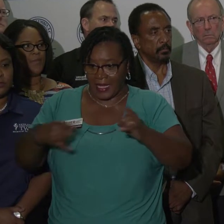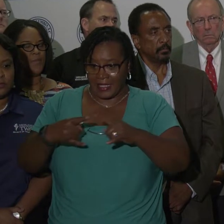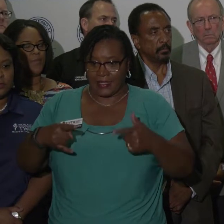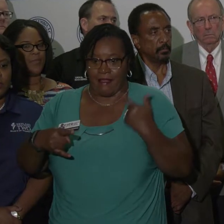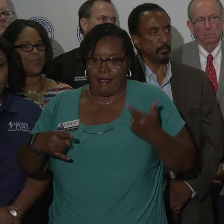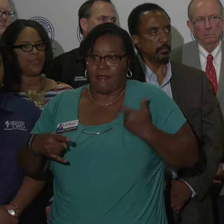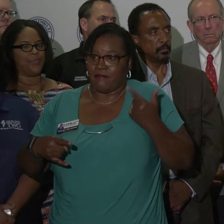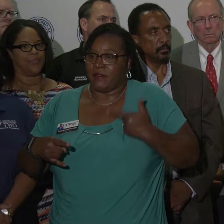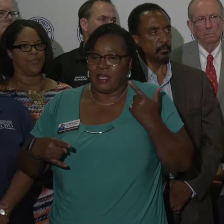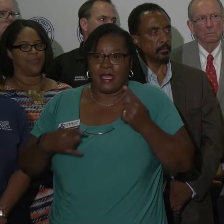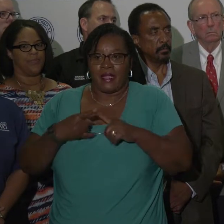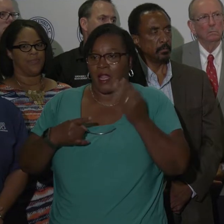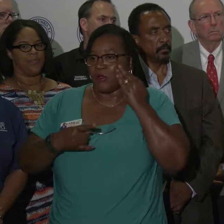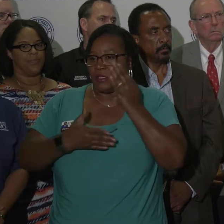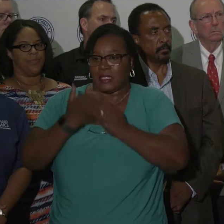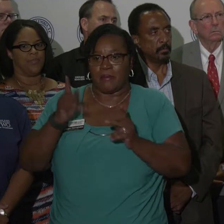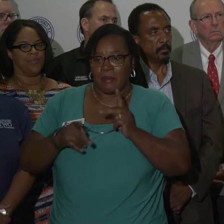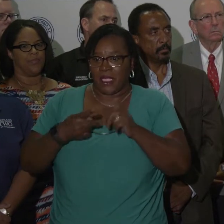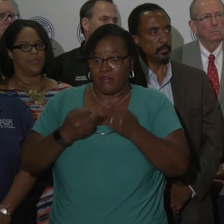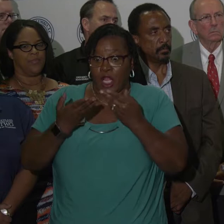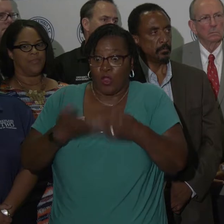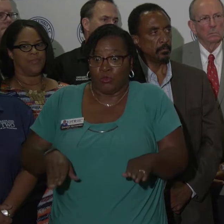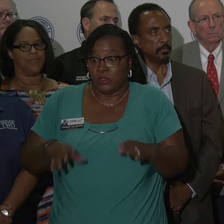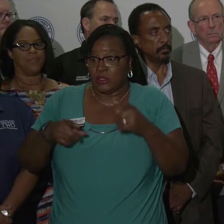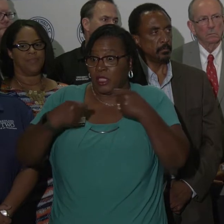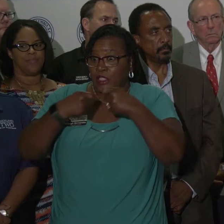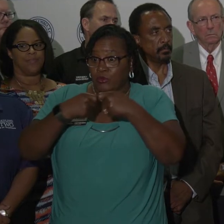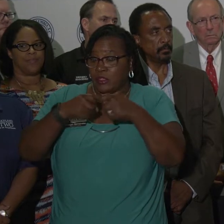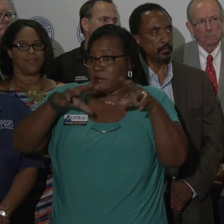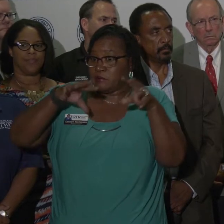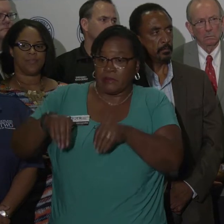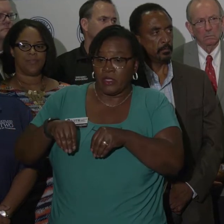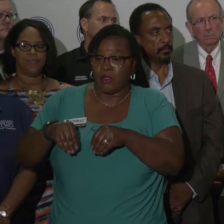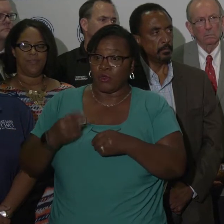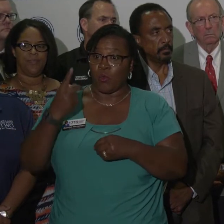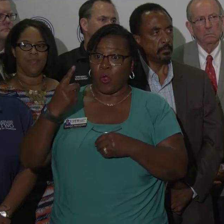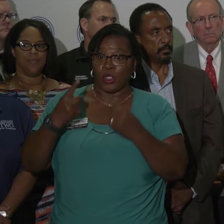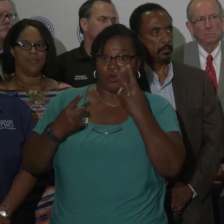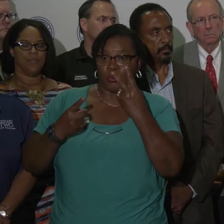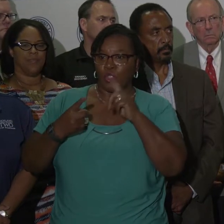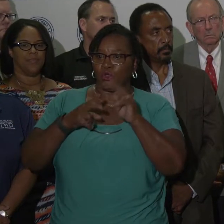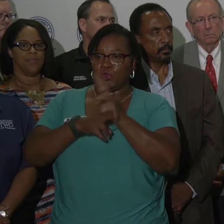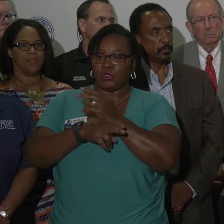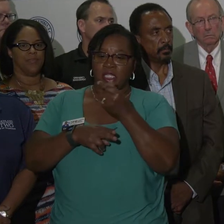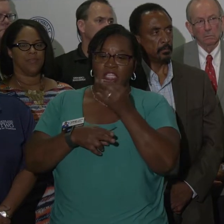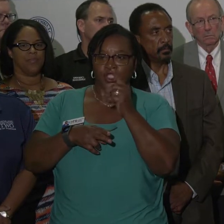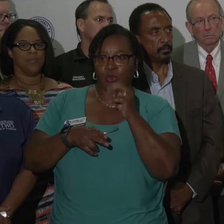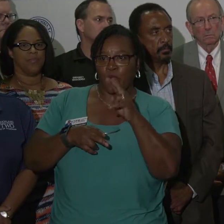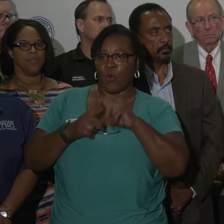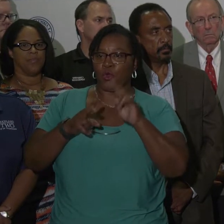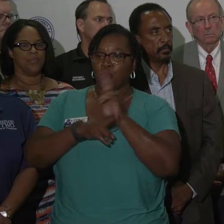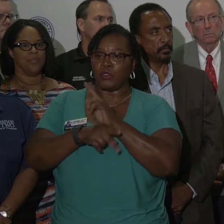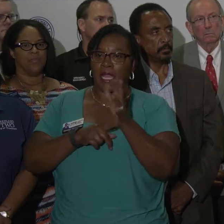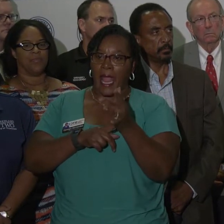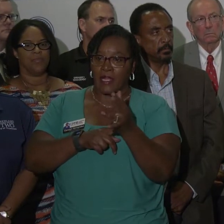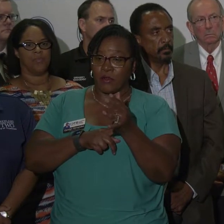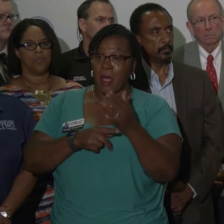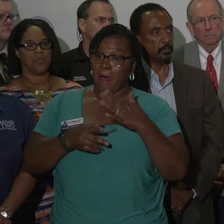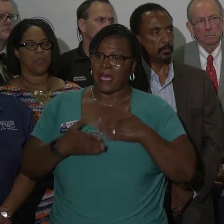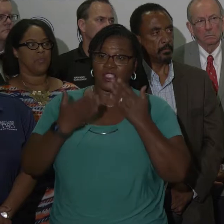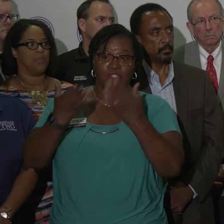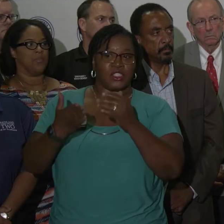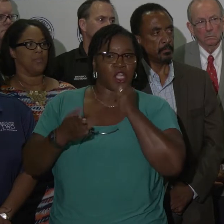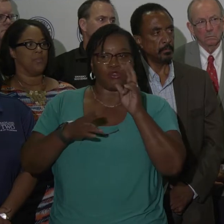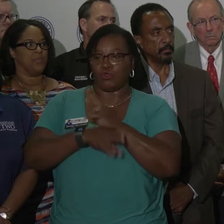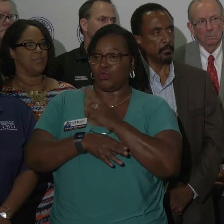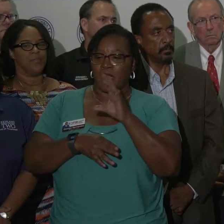live. And I know some people, if they lose power, gonna do one or two things, either use a generator or use candles. My suggestion is not